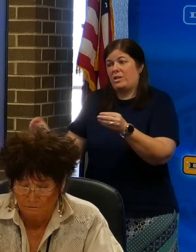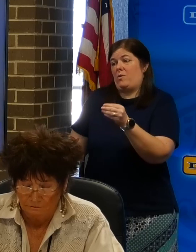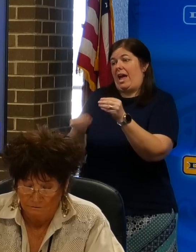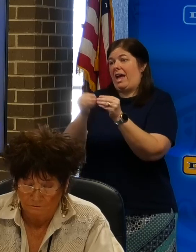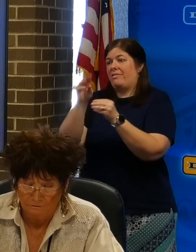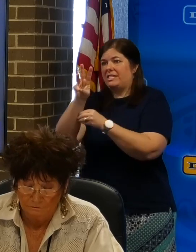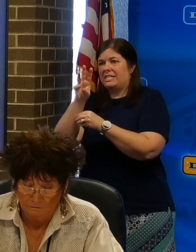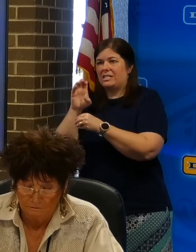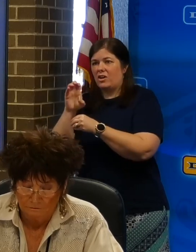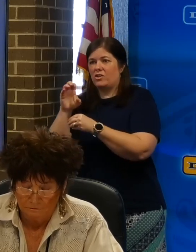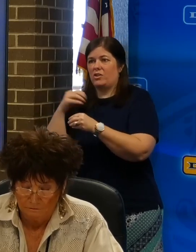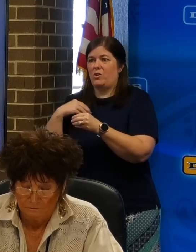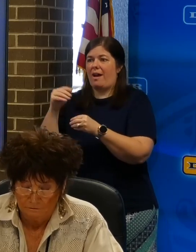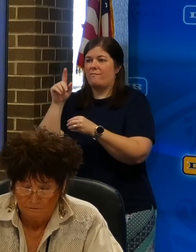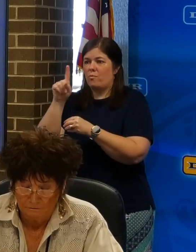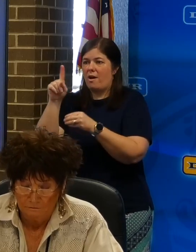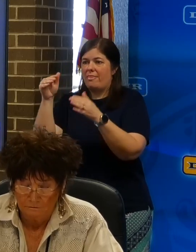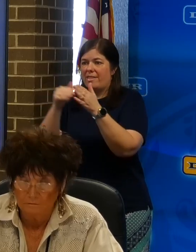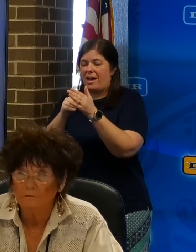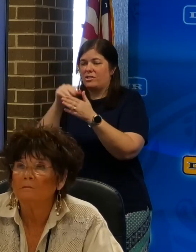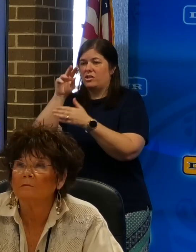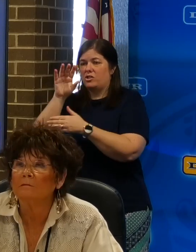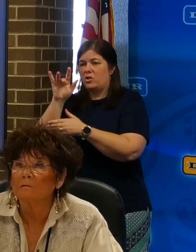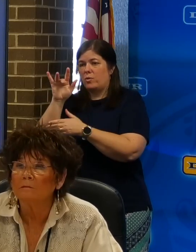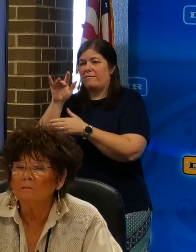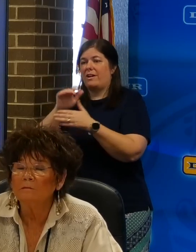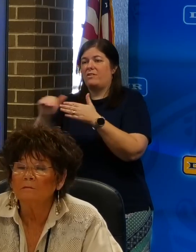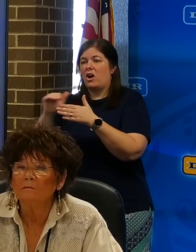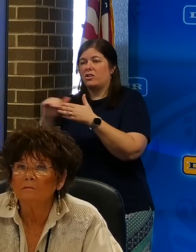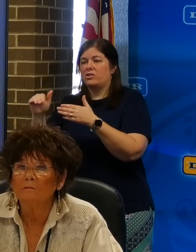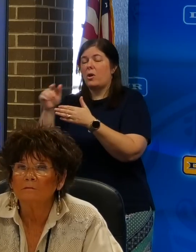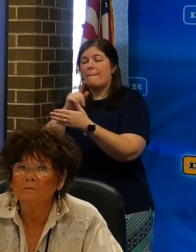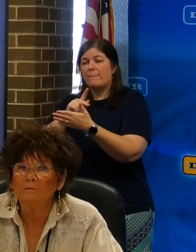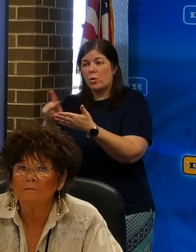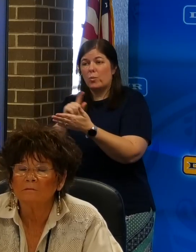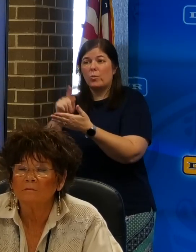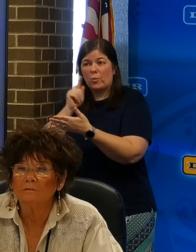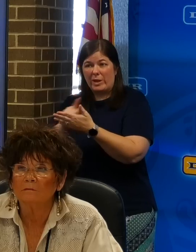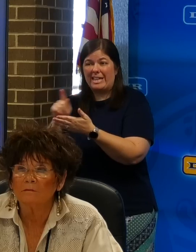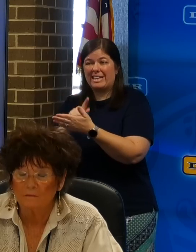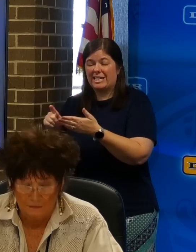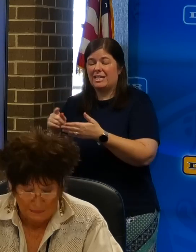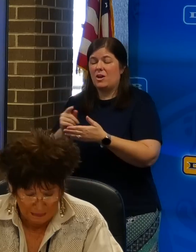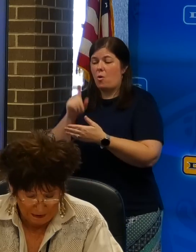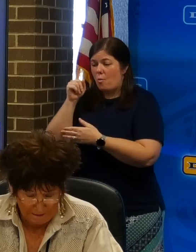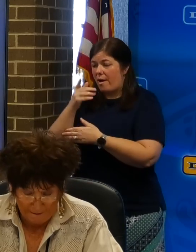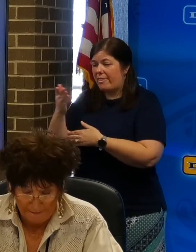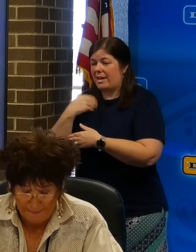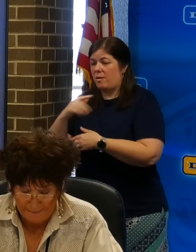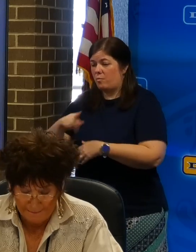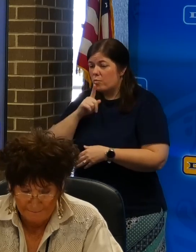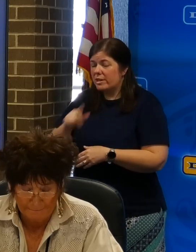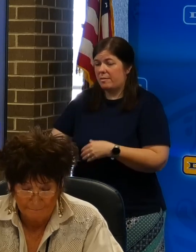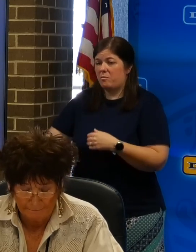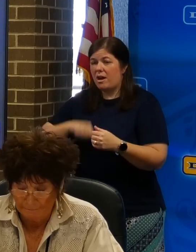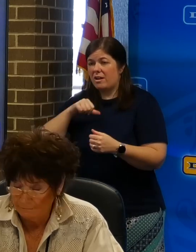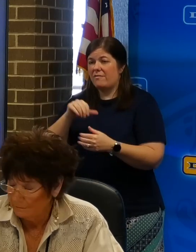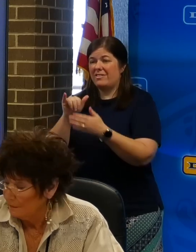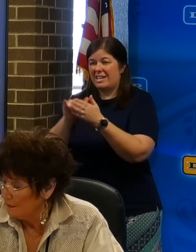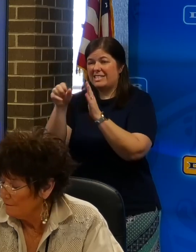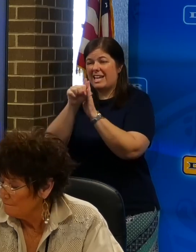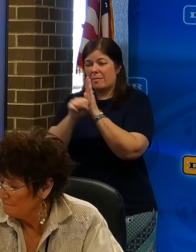have $1,121 per week. One thing I'm really proud of, and that is the fact that Alabama